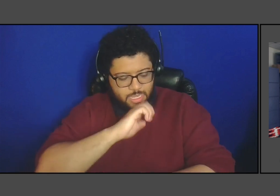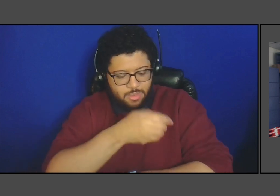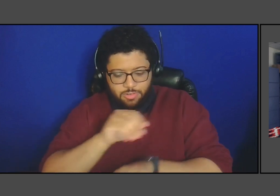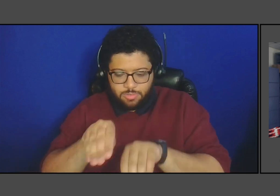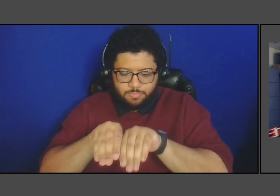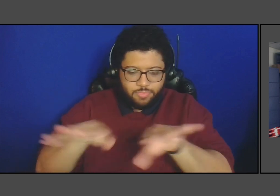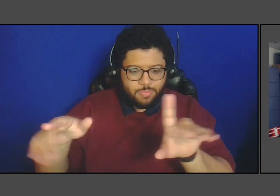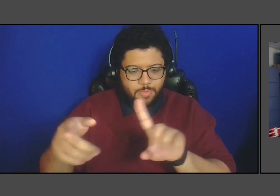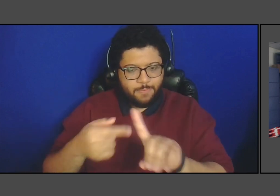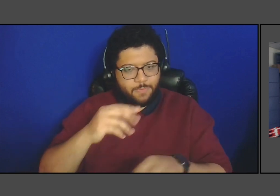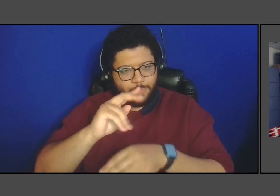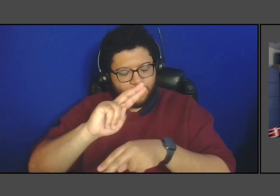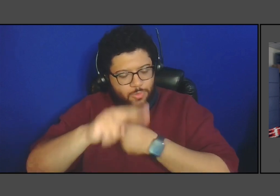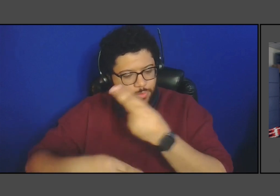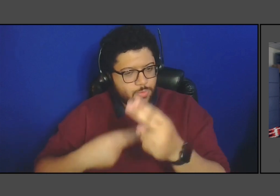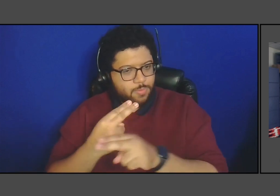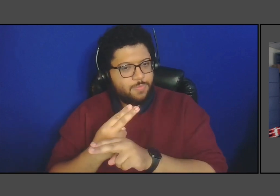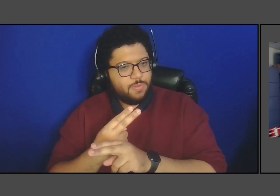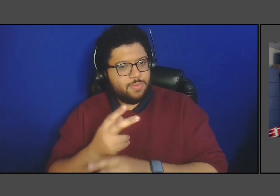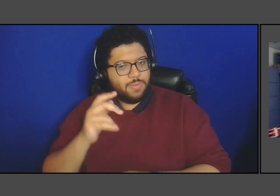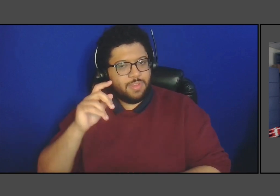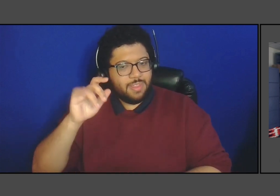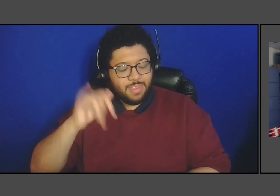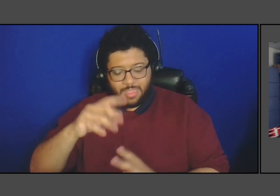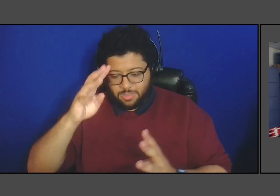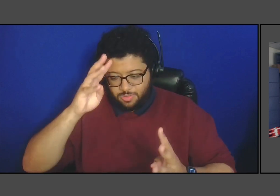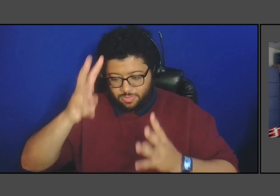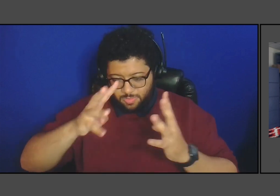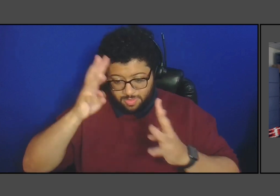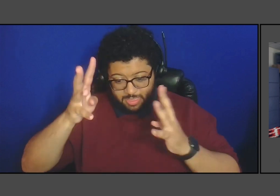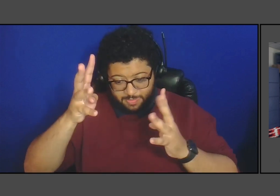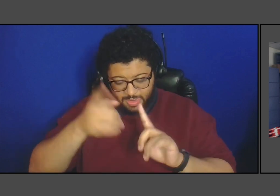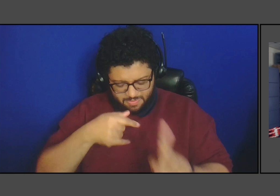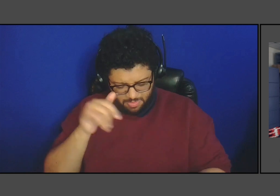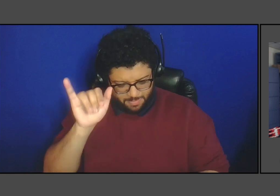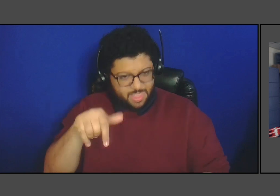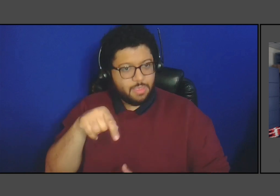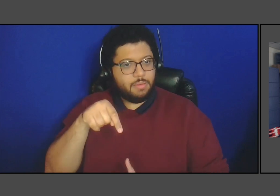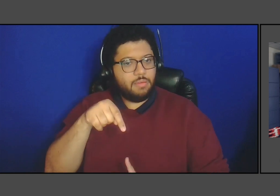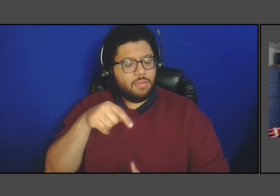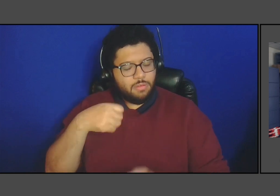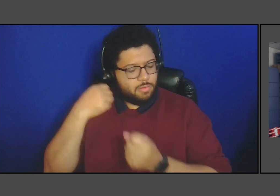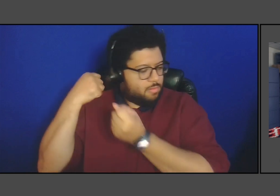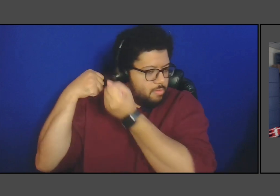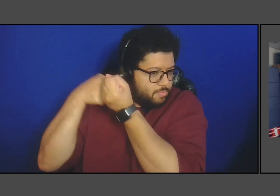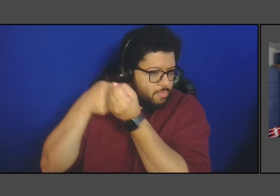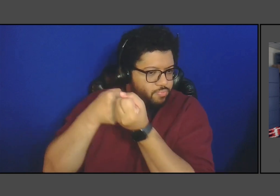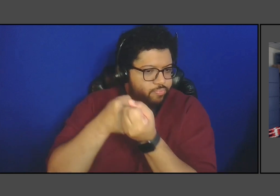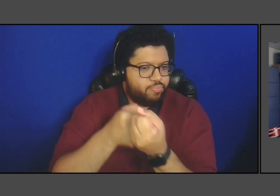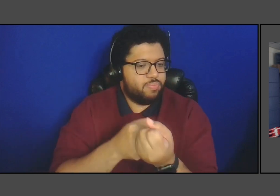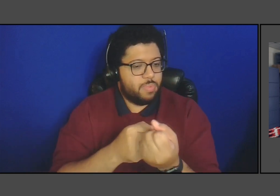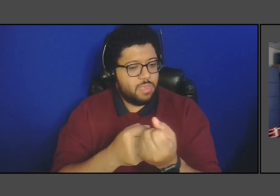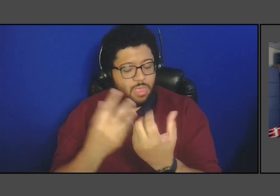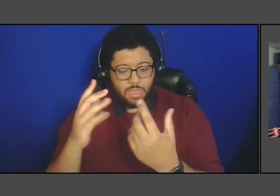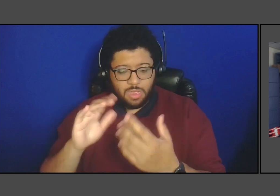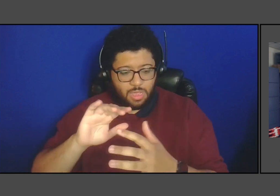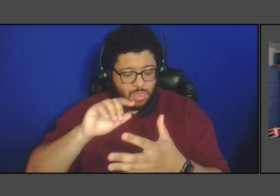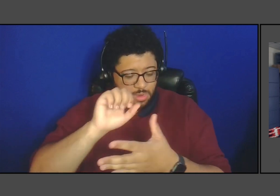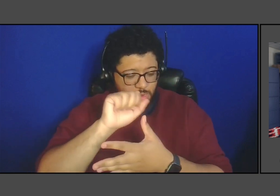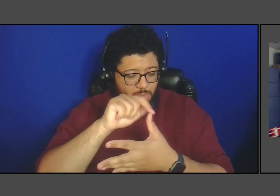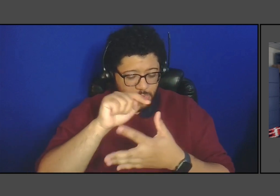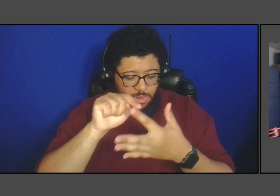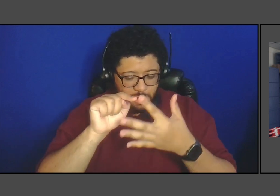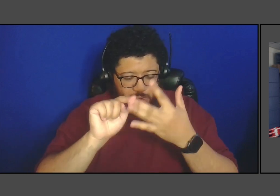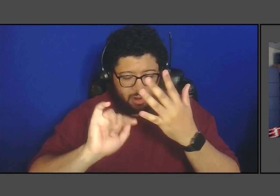that's where creativity emerges from. All of that is available to us, and that is how we survived, in